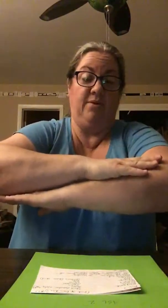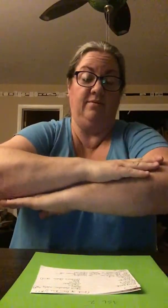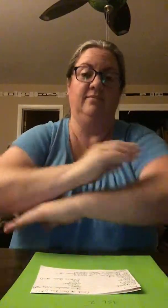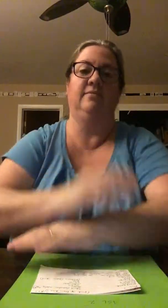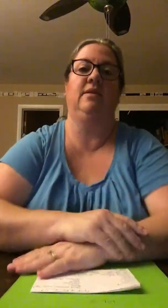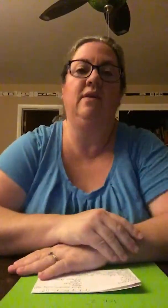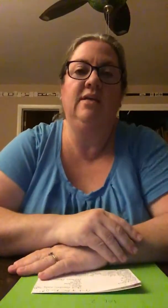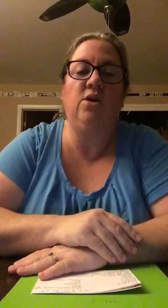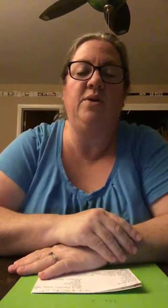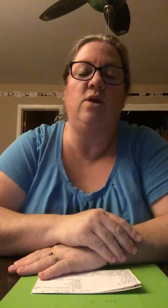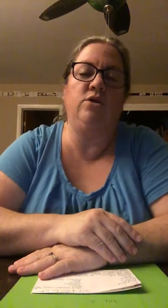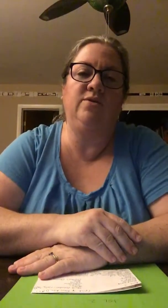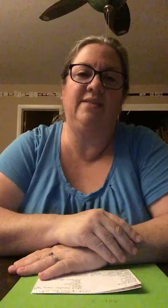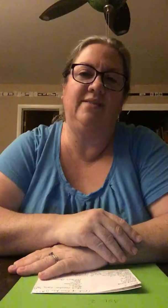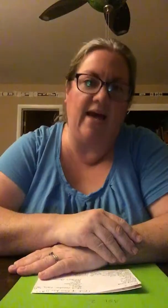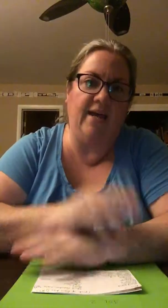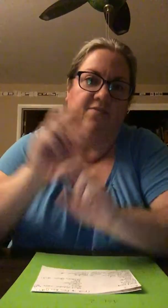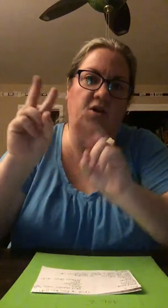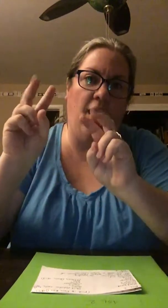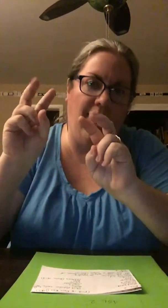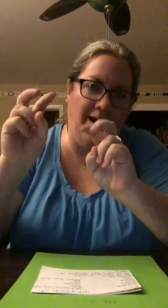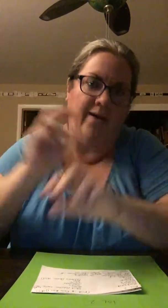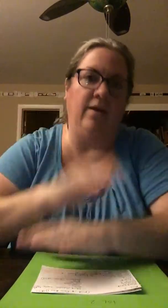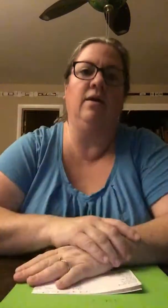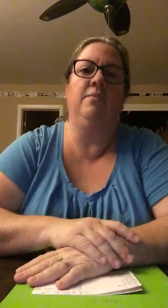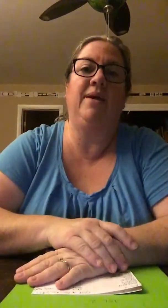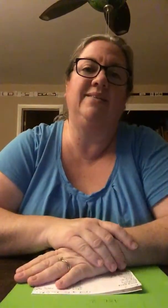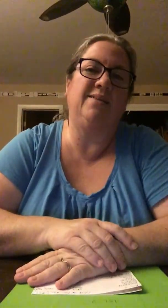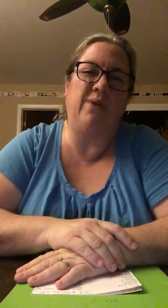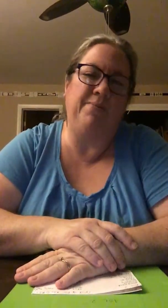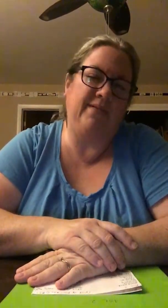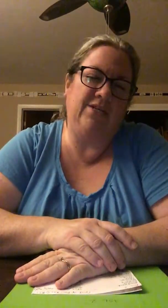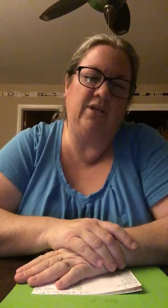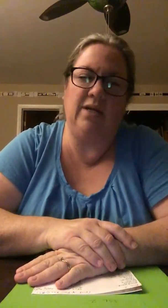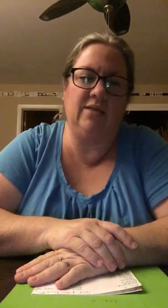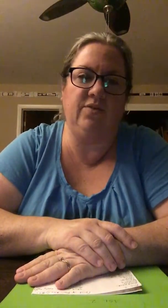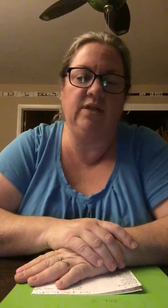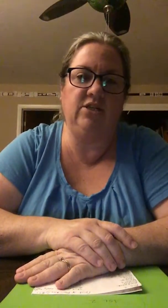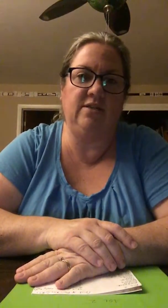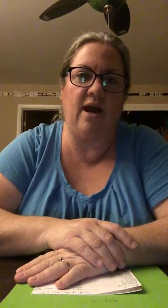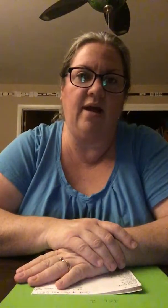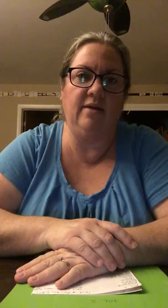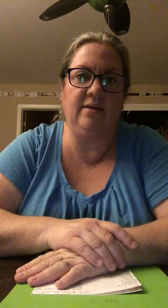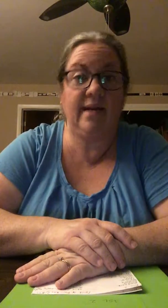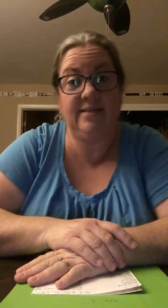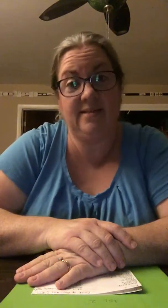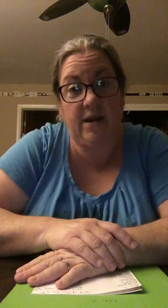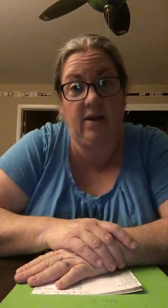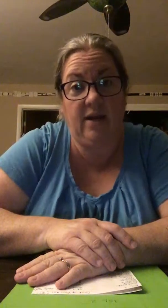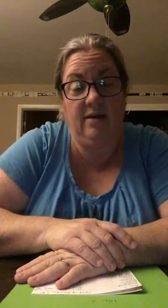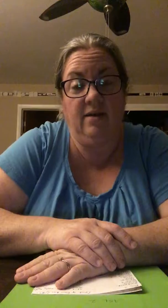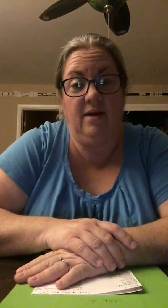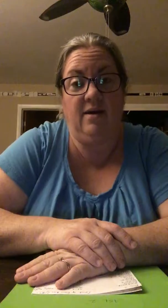table. So we don't use the sign for on because it's a preposition and it's really just not necessary